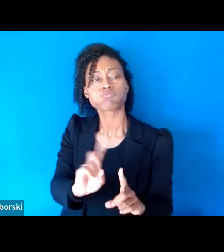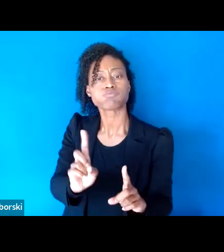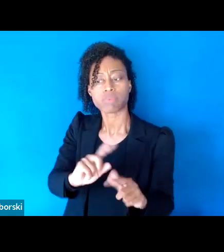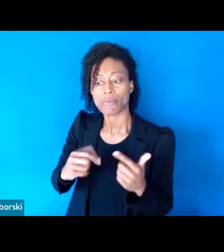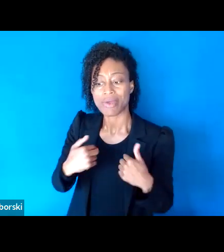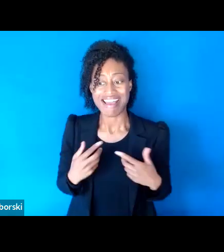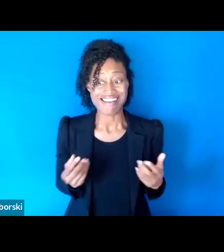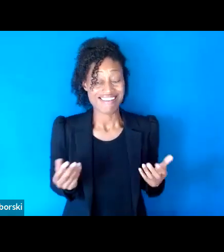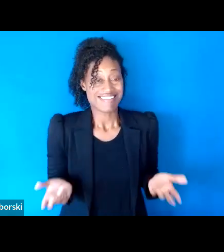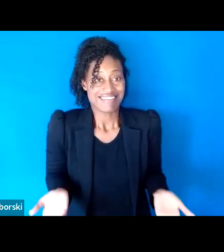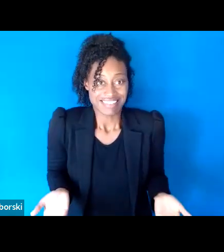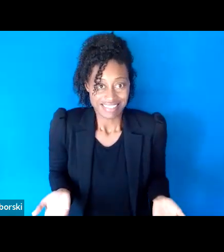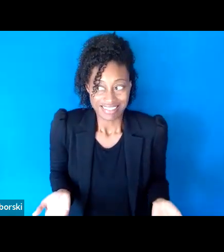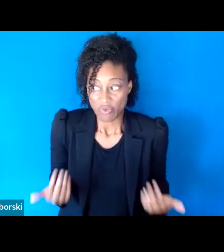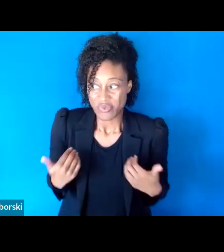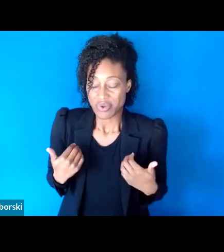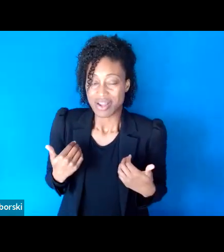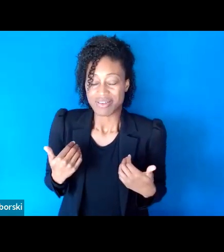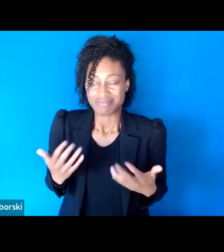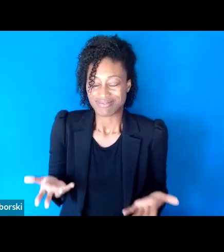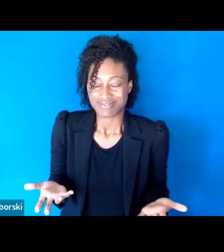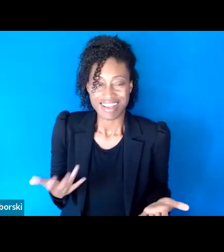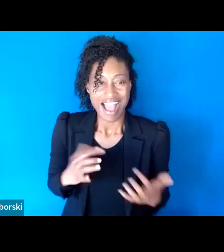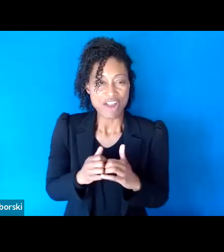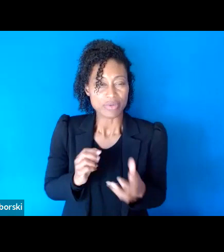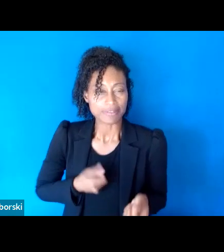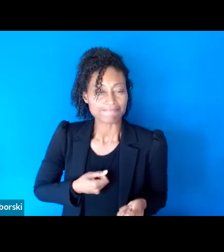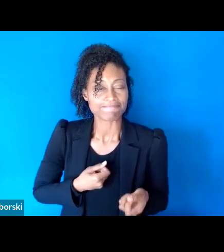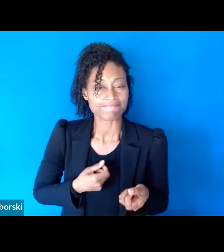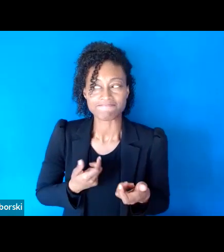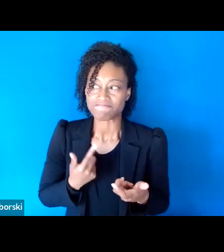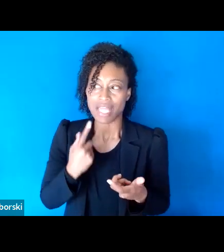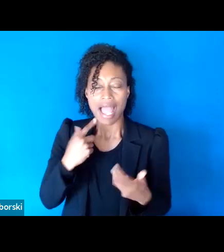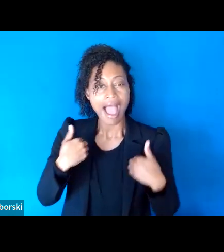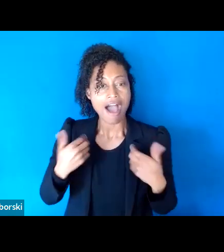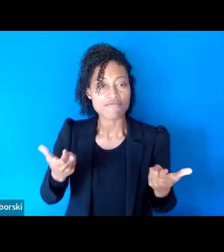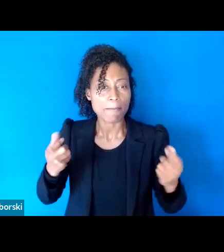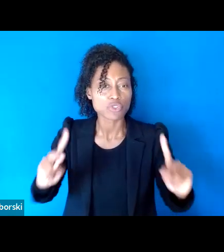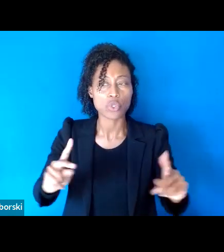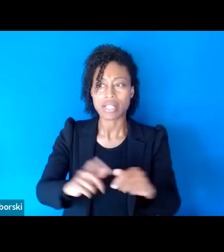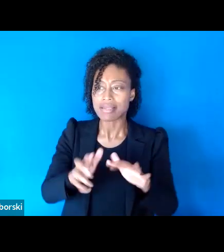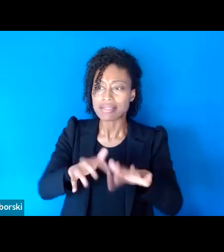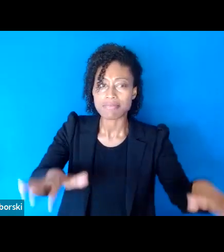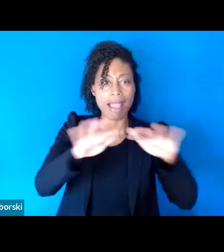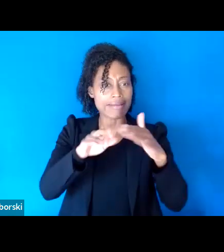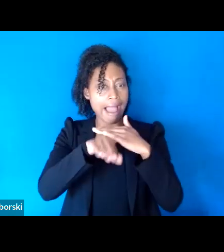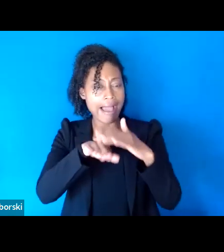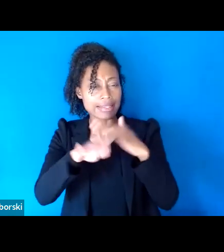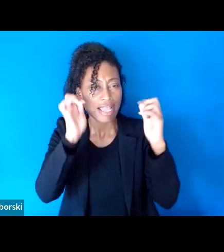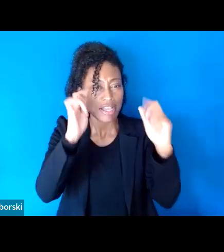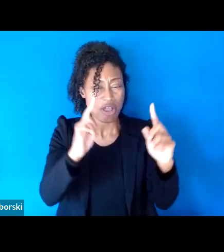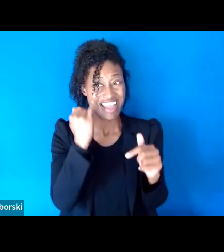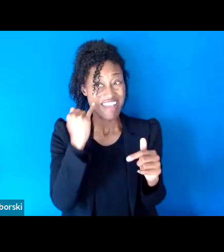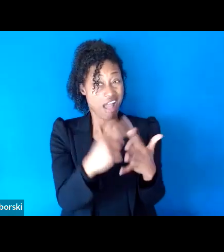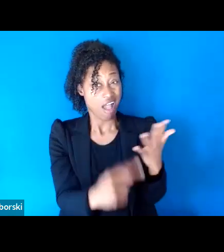the opportunity, we didn't have the space, we didn't have the time, the access, the education. So how